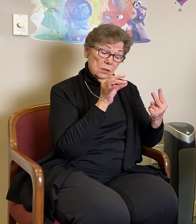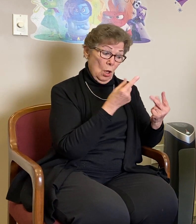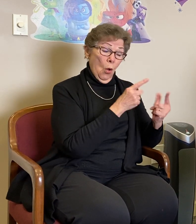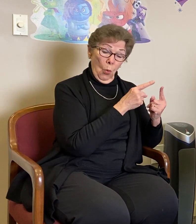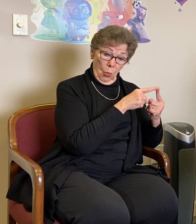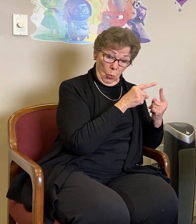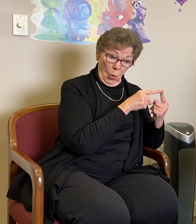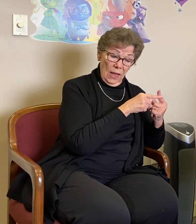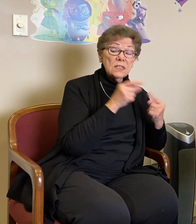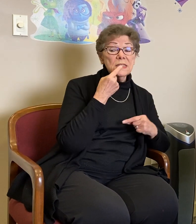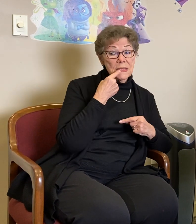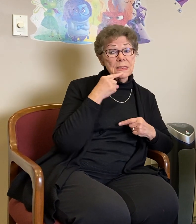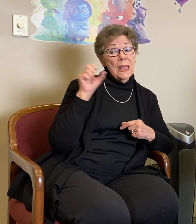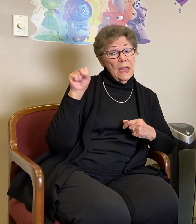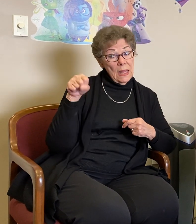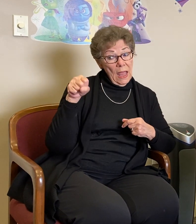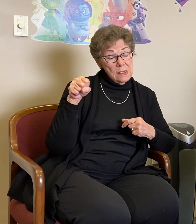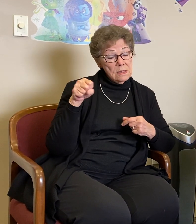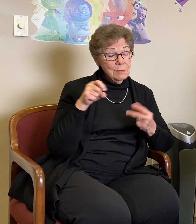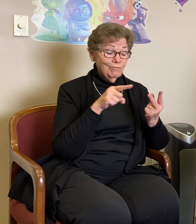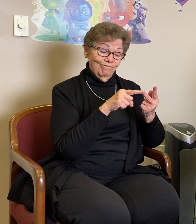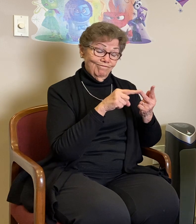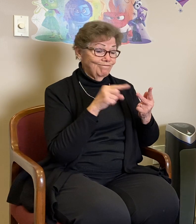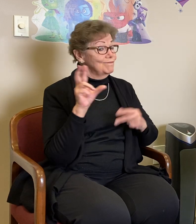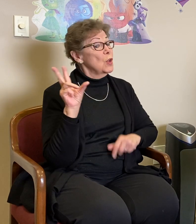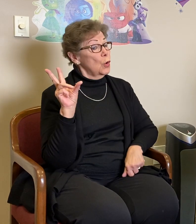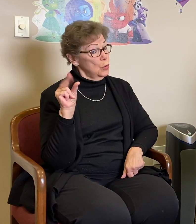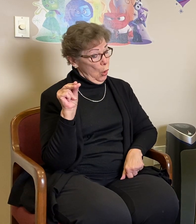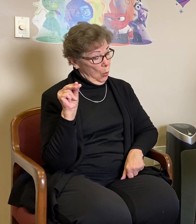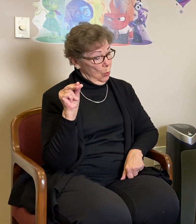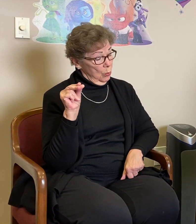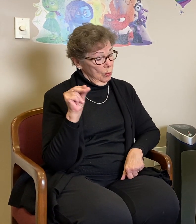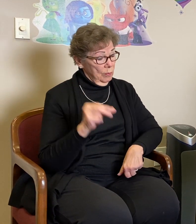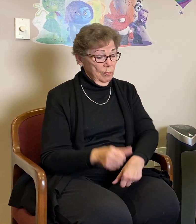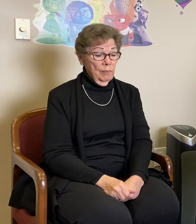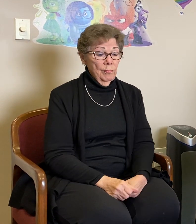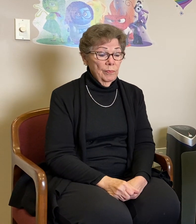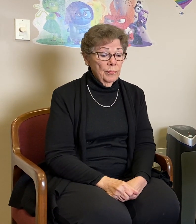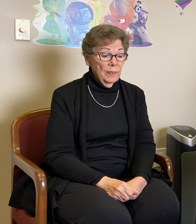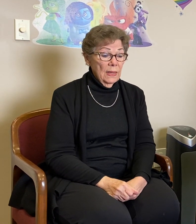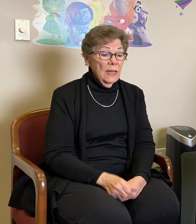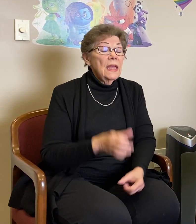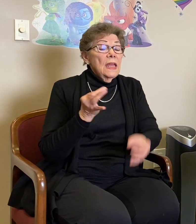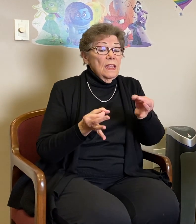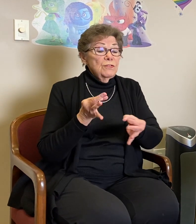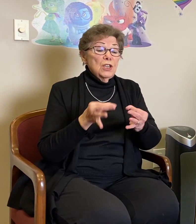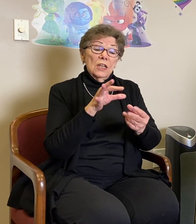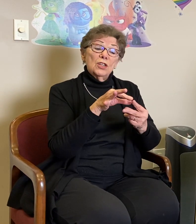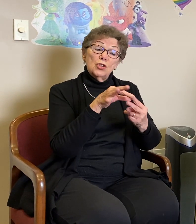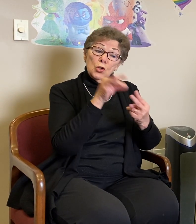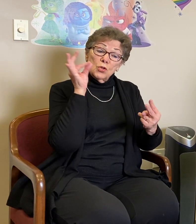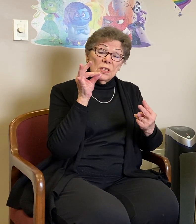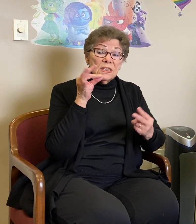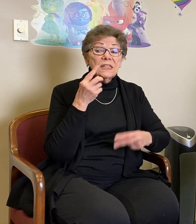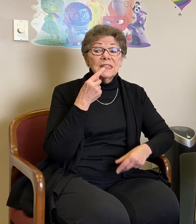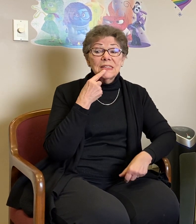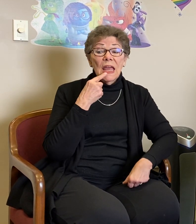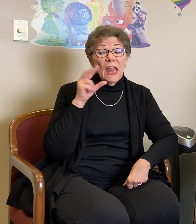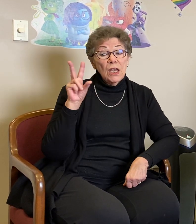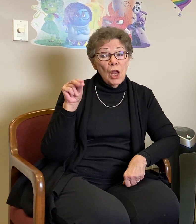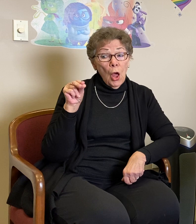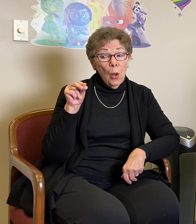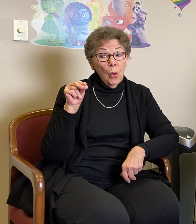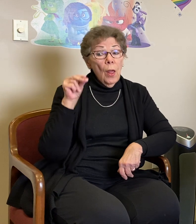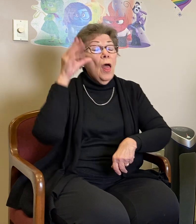say yes, or she can say no. If she chooses to say no, then the